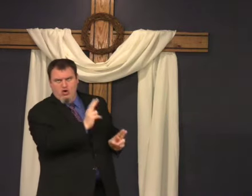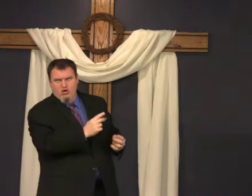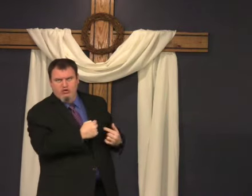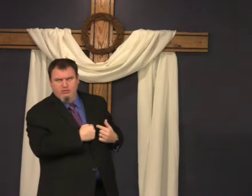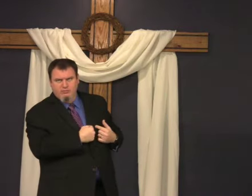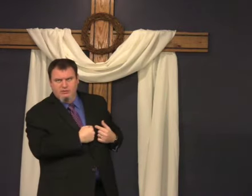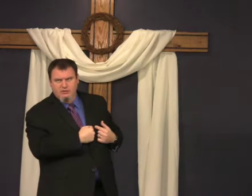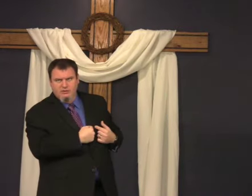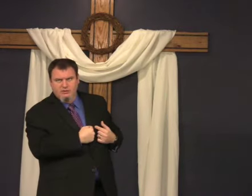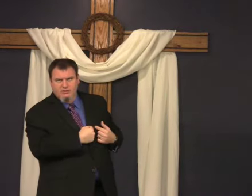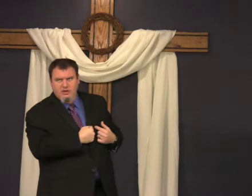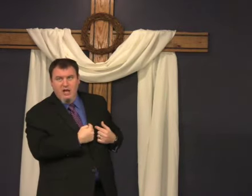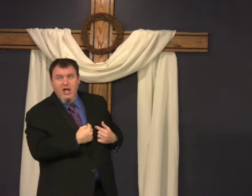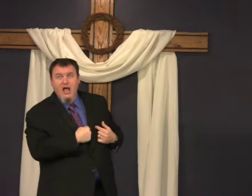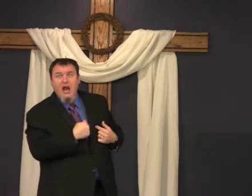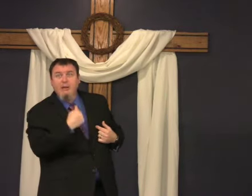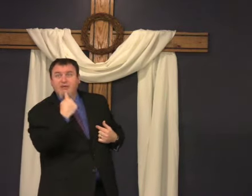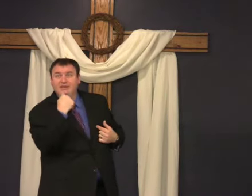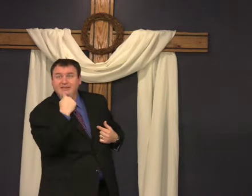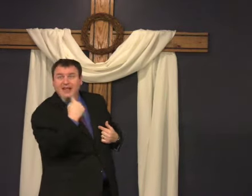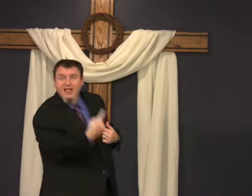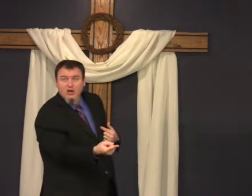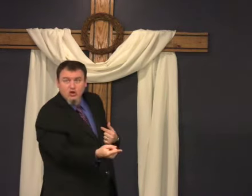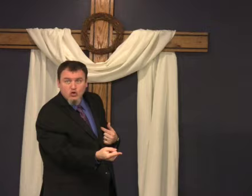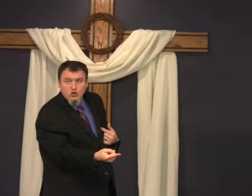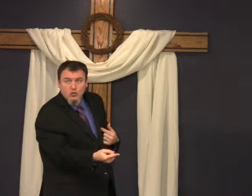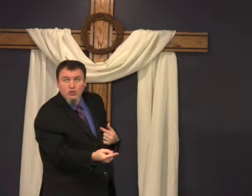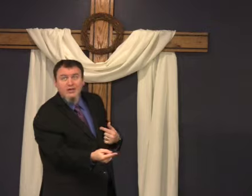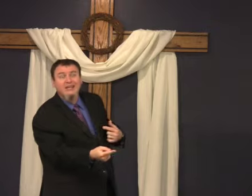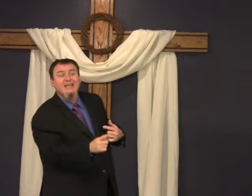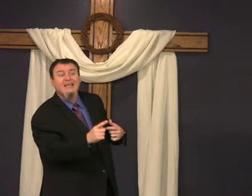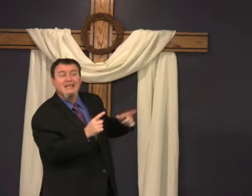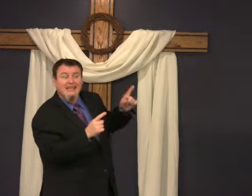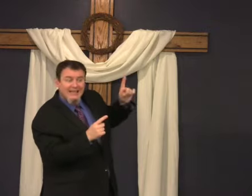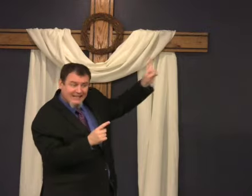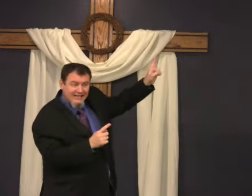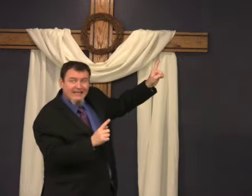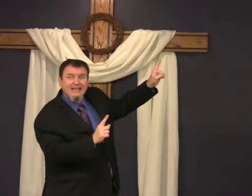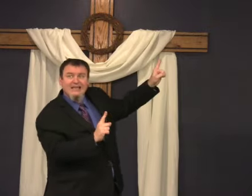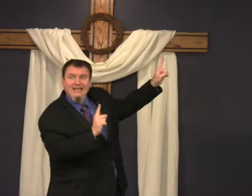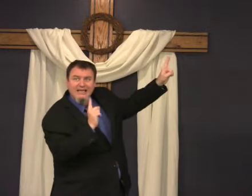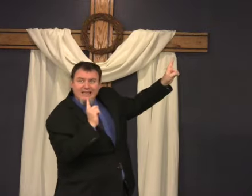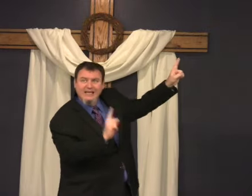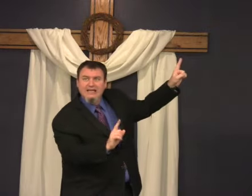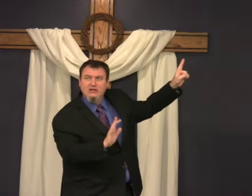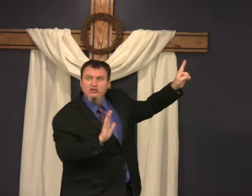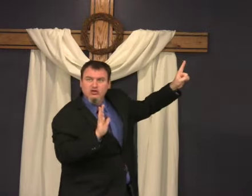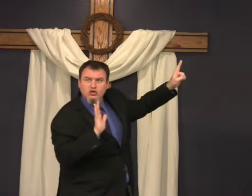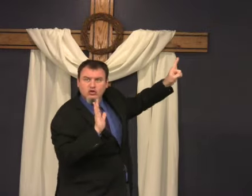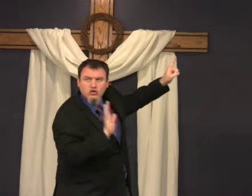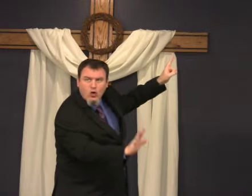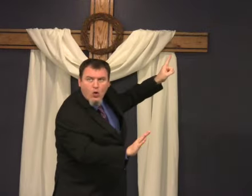that honoreth me, of whom ye say that he is your God.